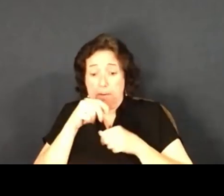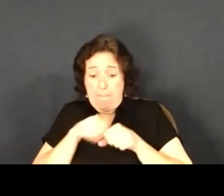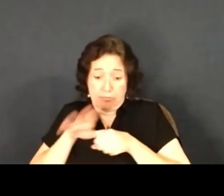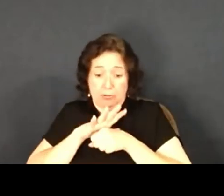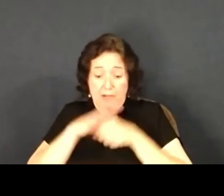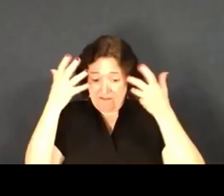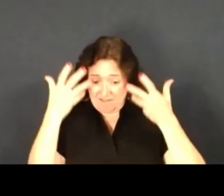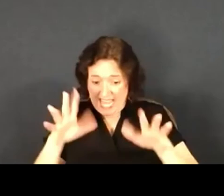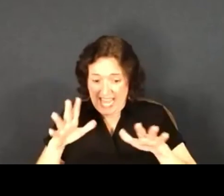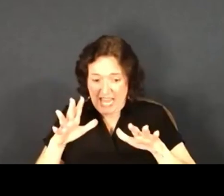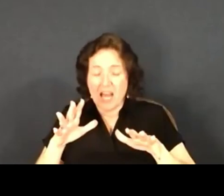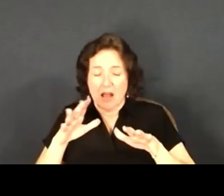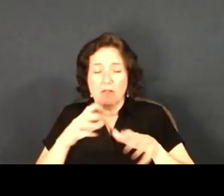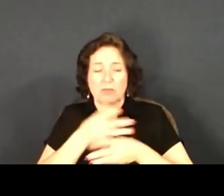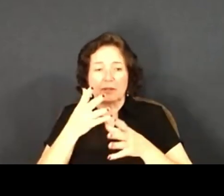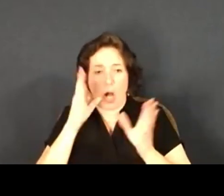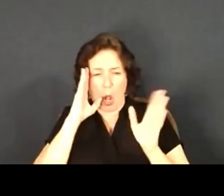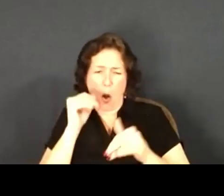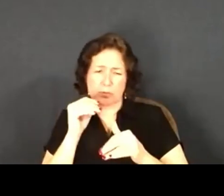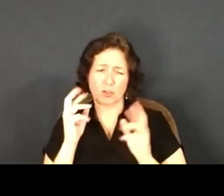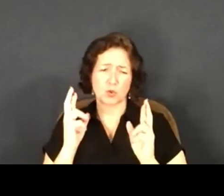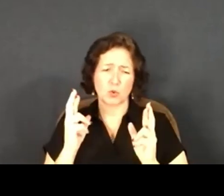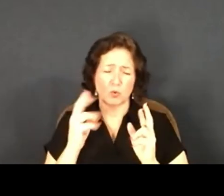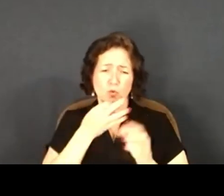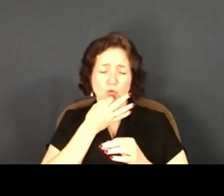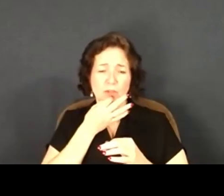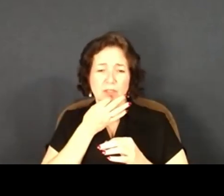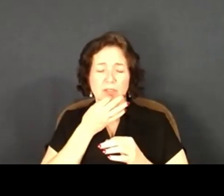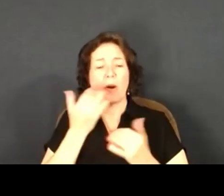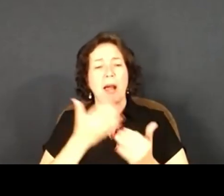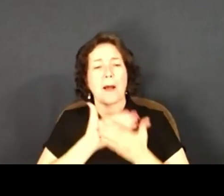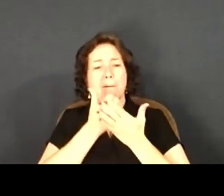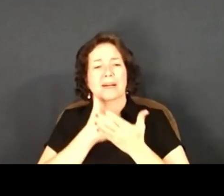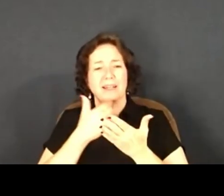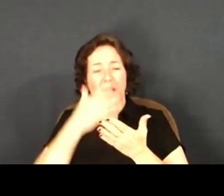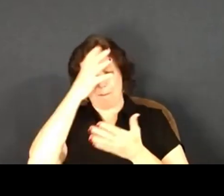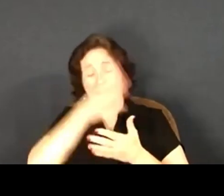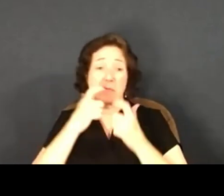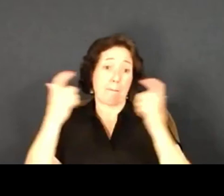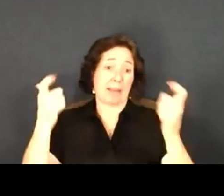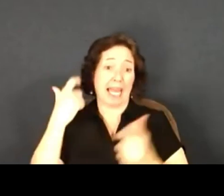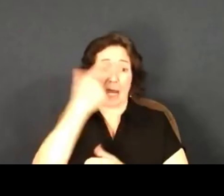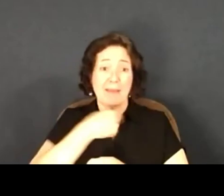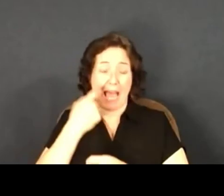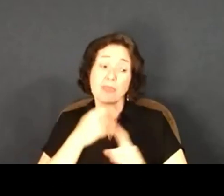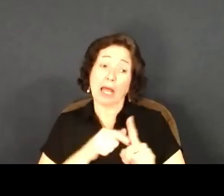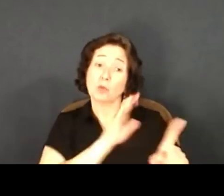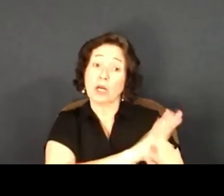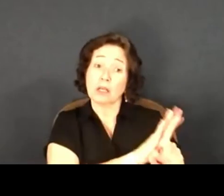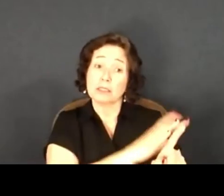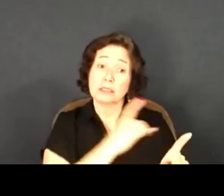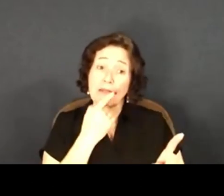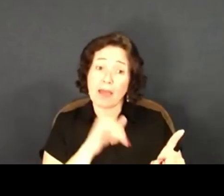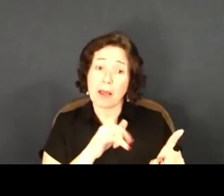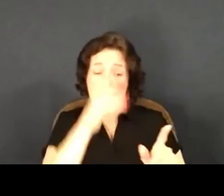will be soon. Please help me welcome the man with the big mouth, and that's his words, not mine, the